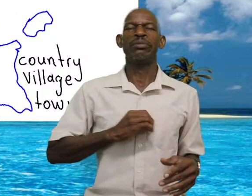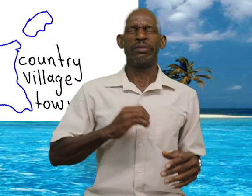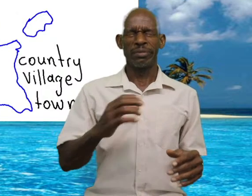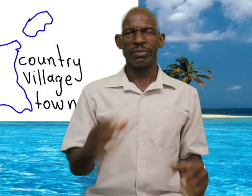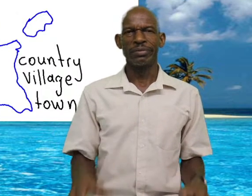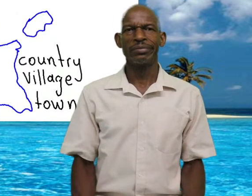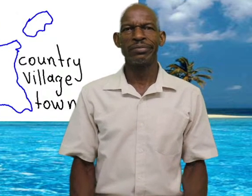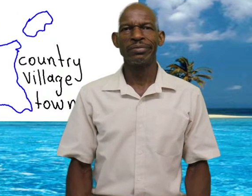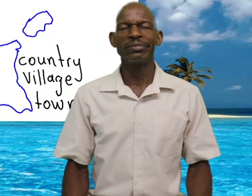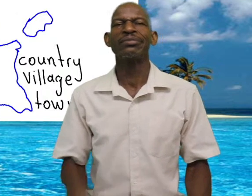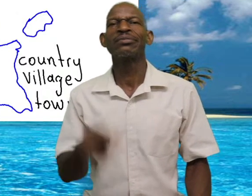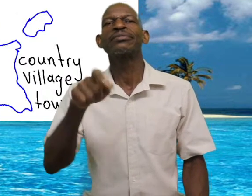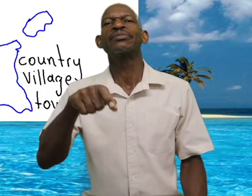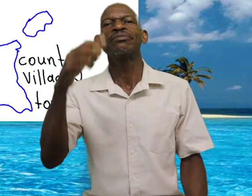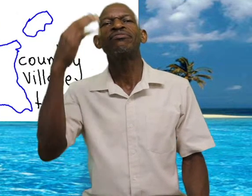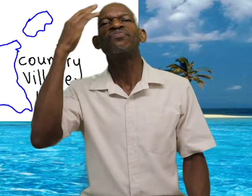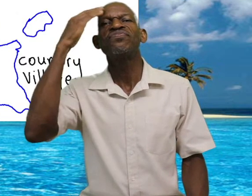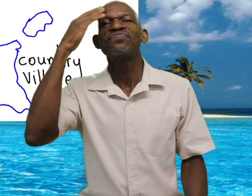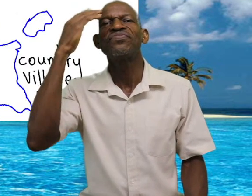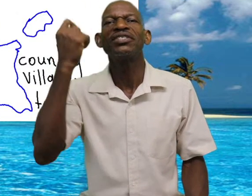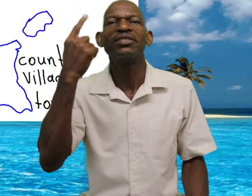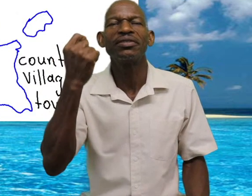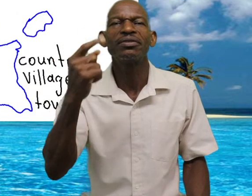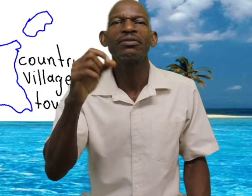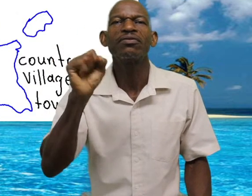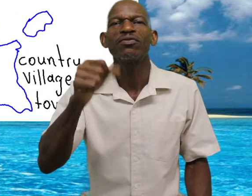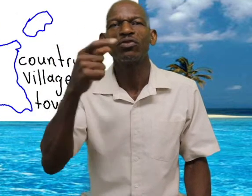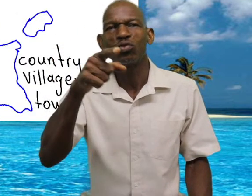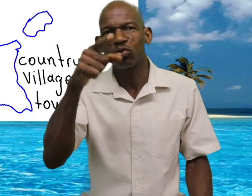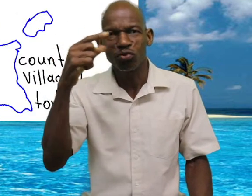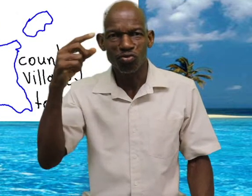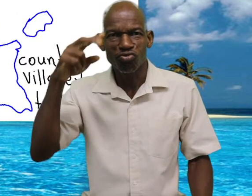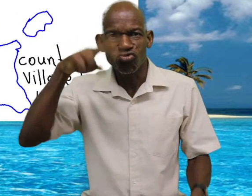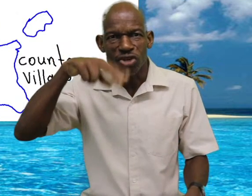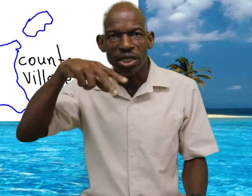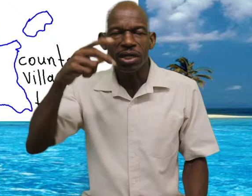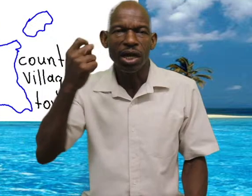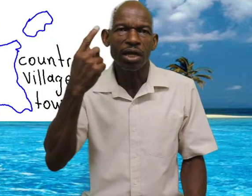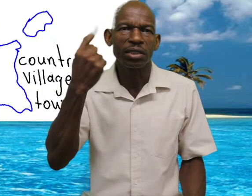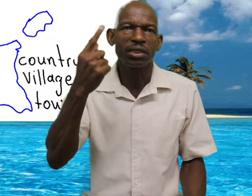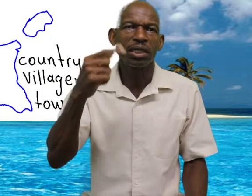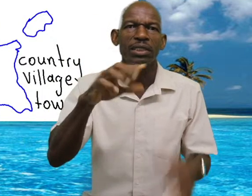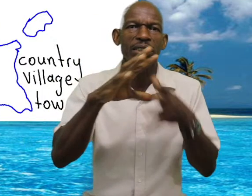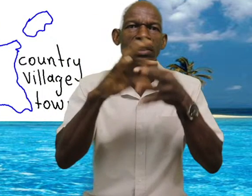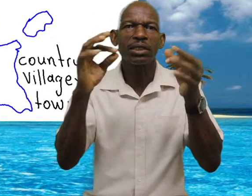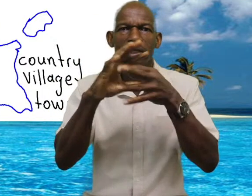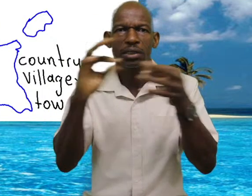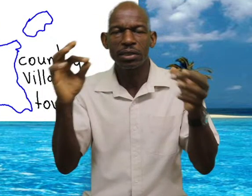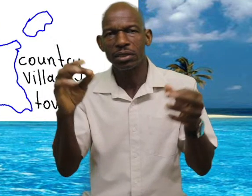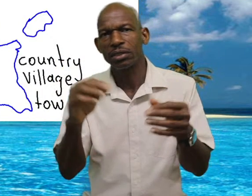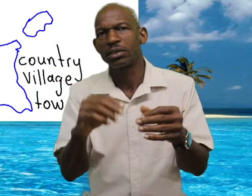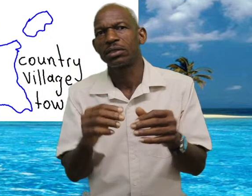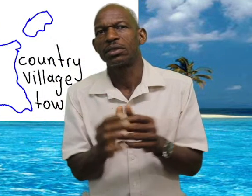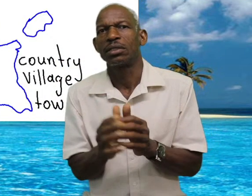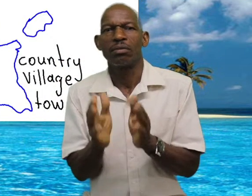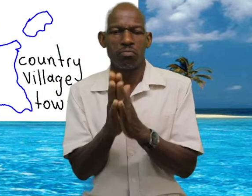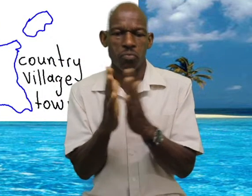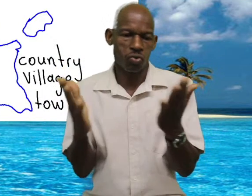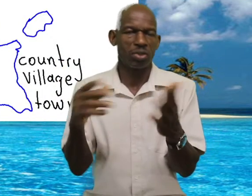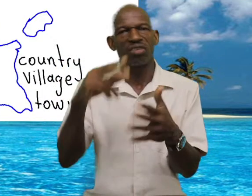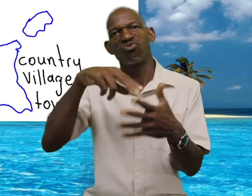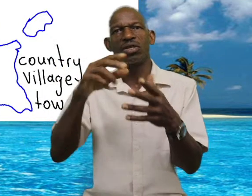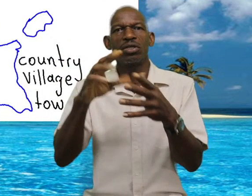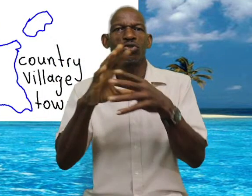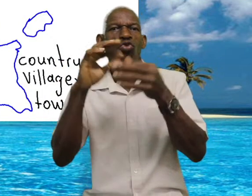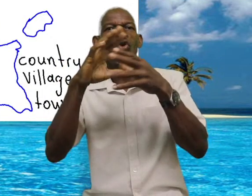ownership. You need to know this so that you can read and understand sentences that is in this kind of way. You